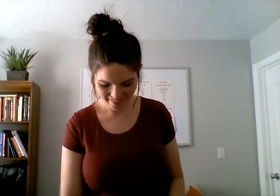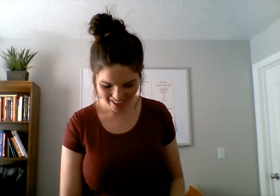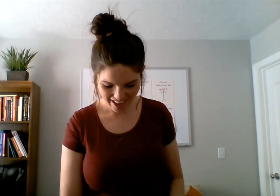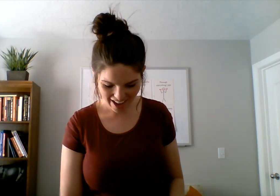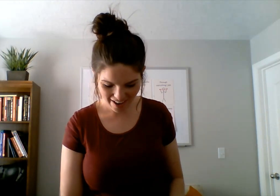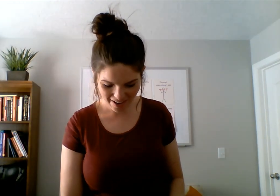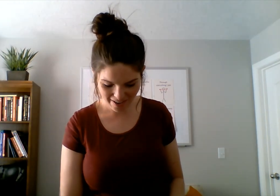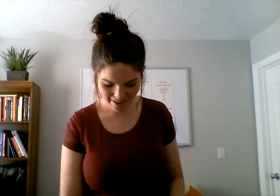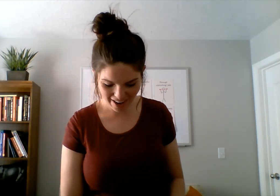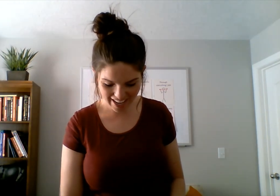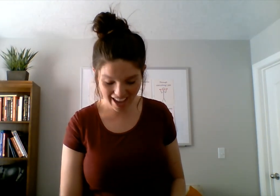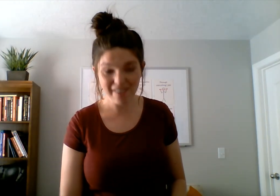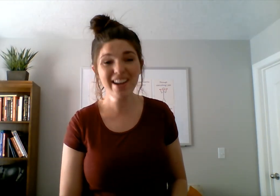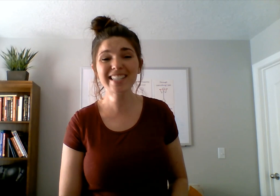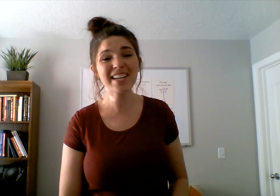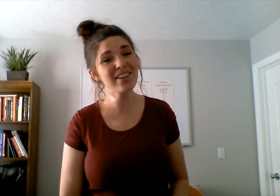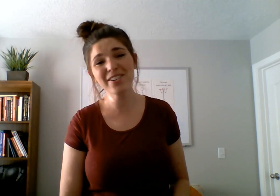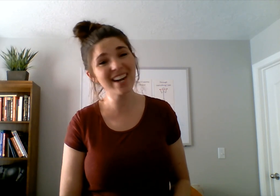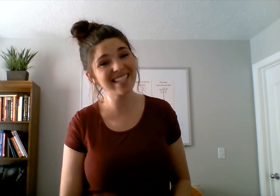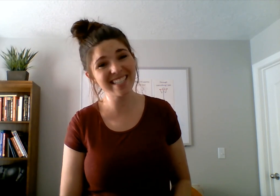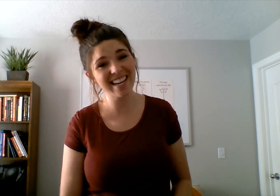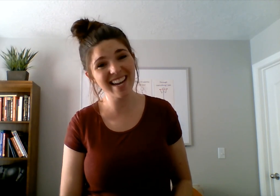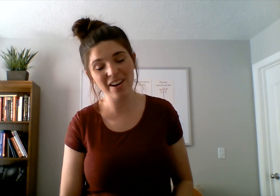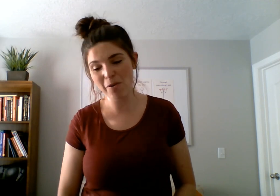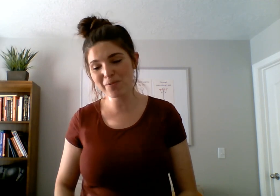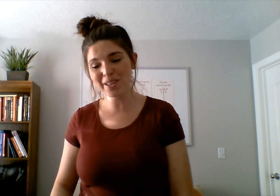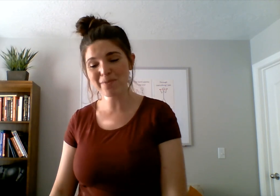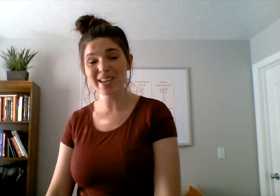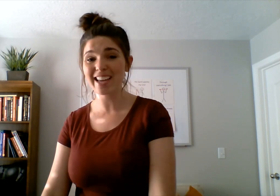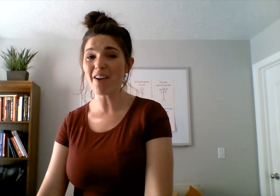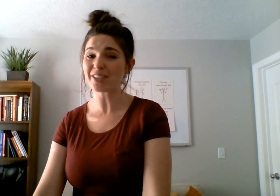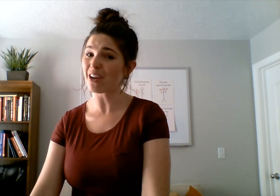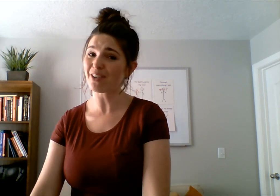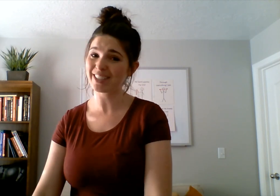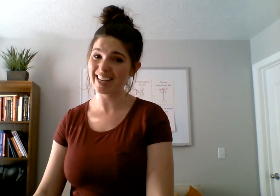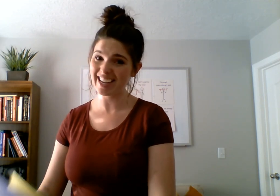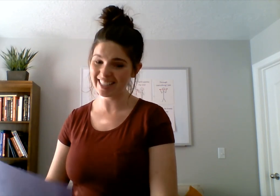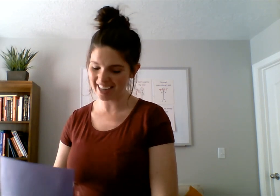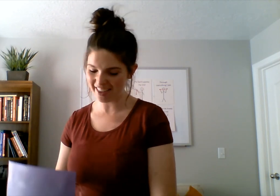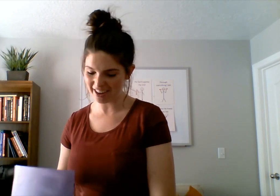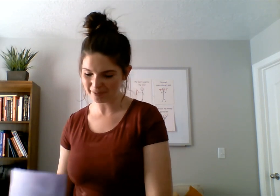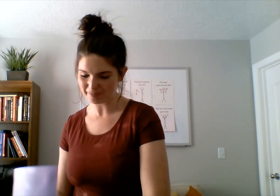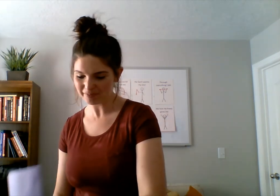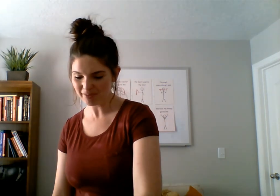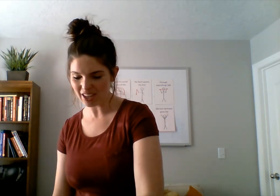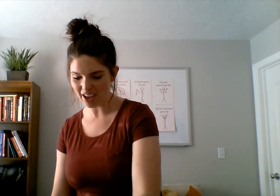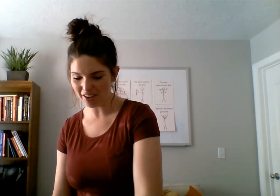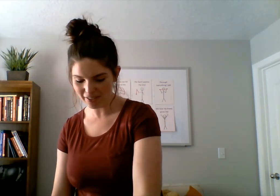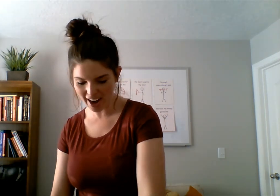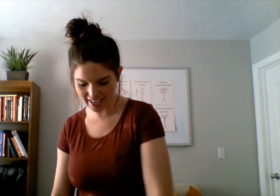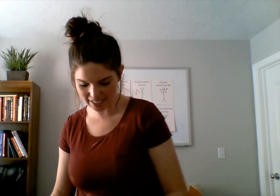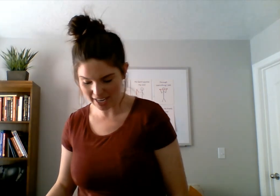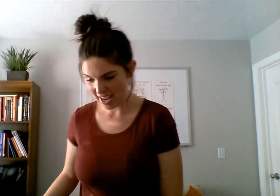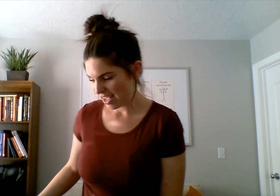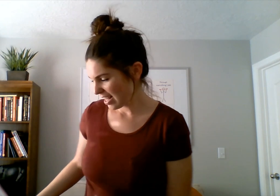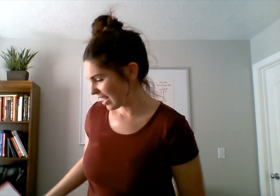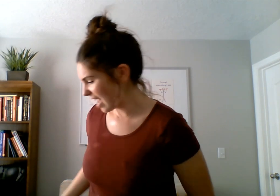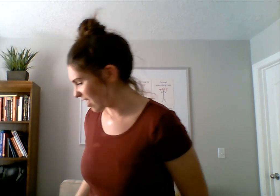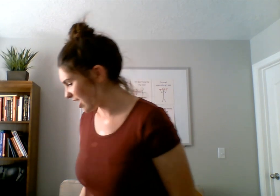Oh, I can't wait to hear you guys sing it. Hopefully we get to all sing it together. All right. Okay. Our